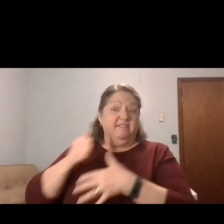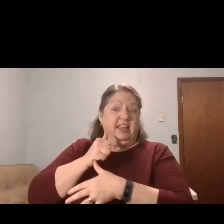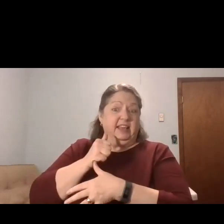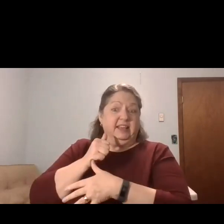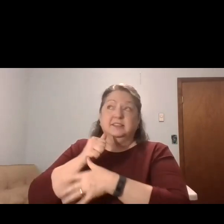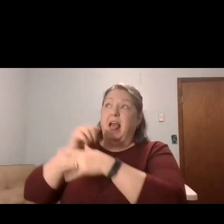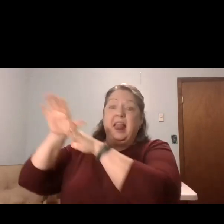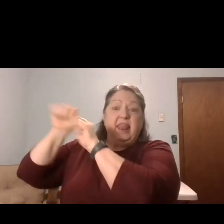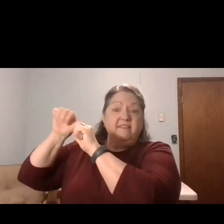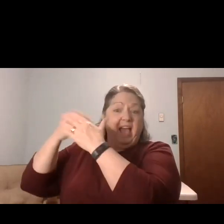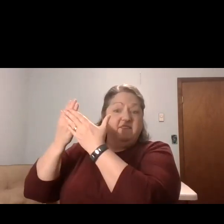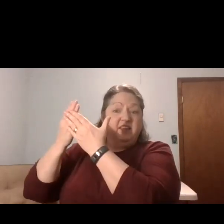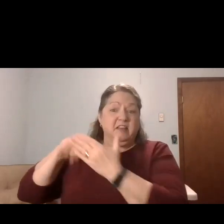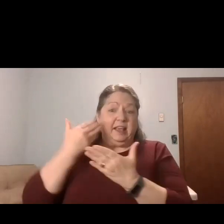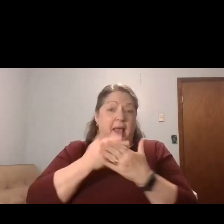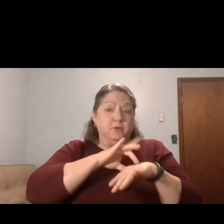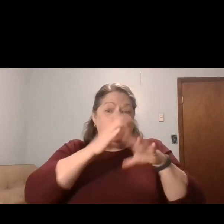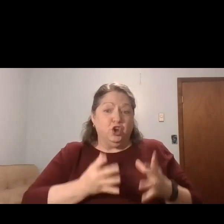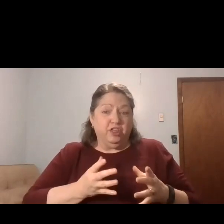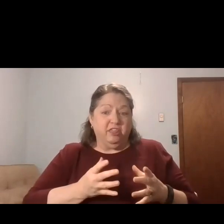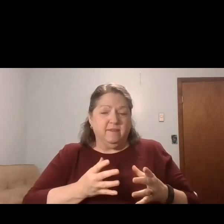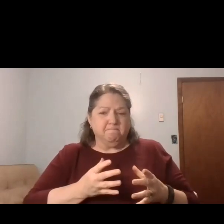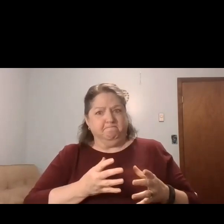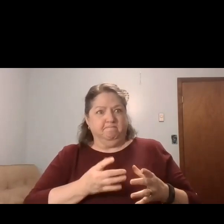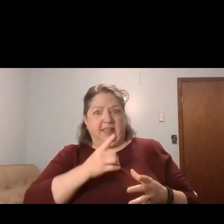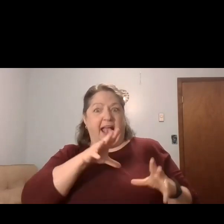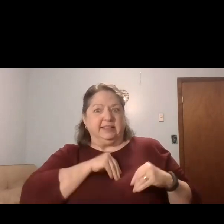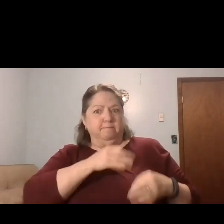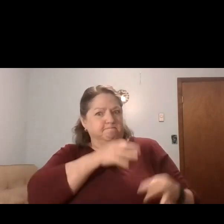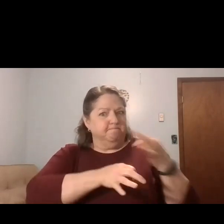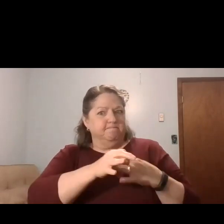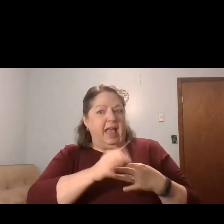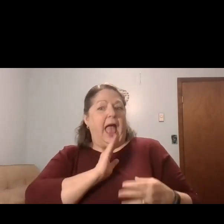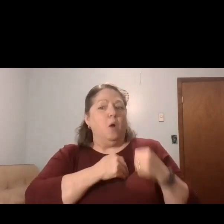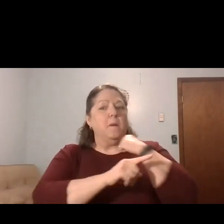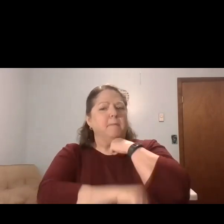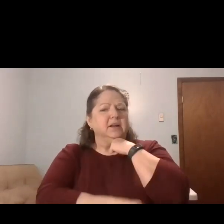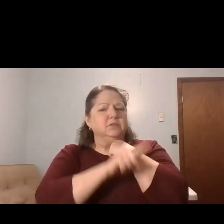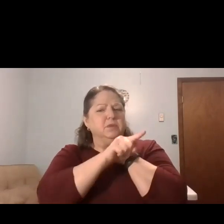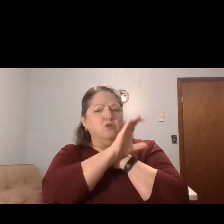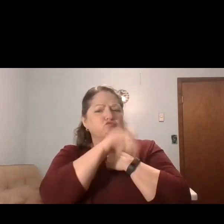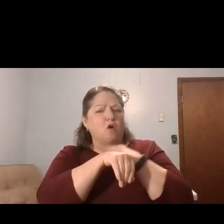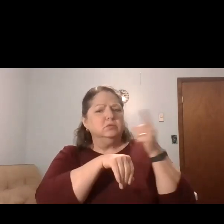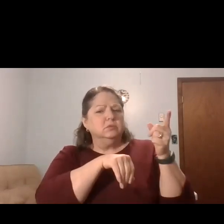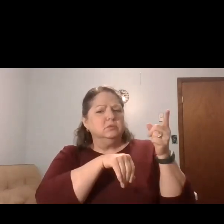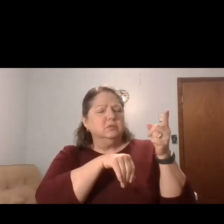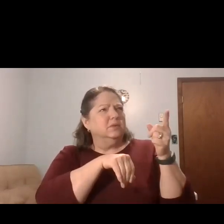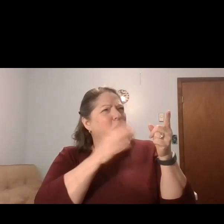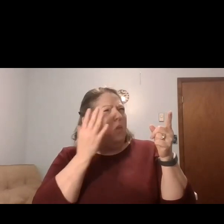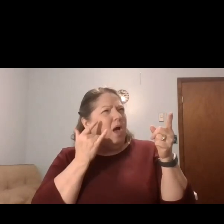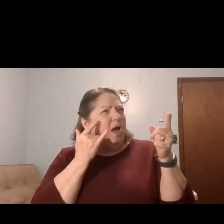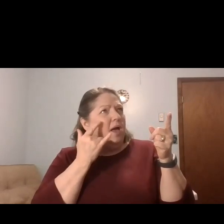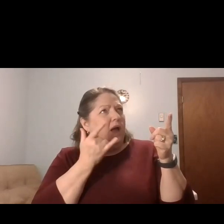my place on the cross, so that you and I can become like him and be assured of the hope of